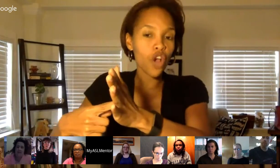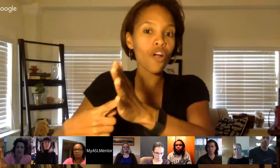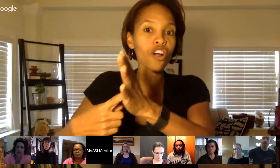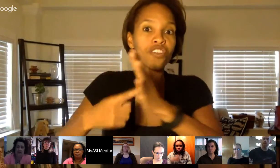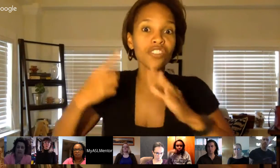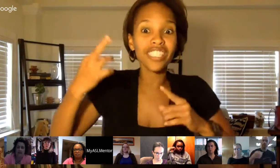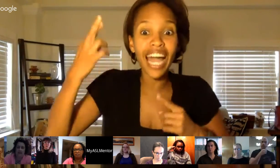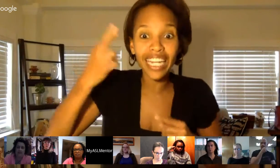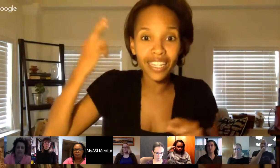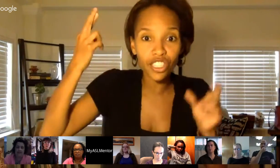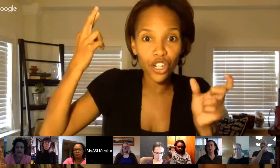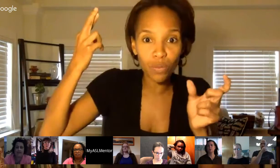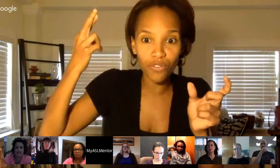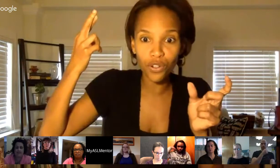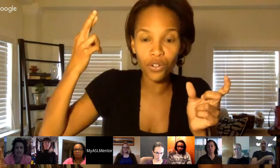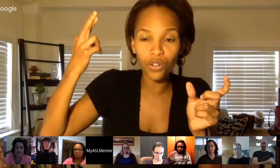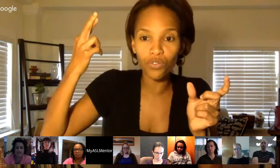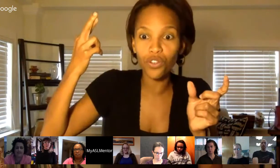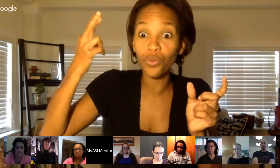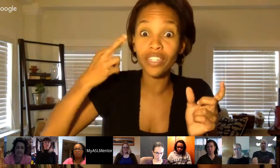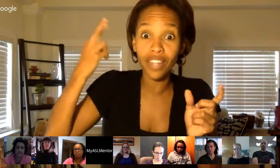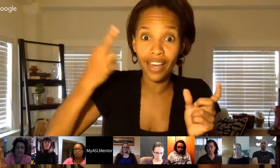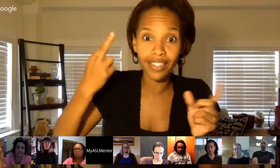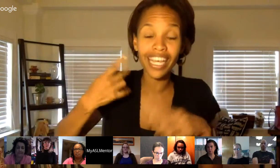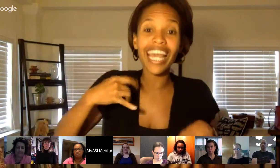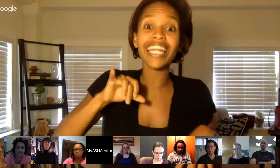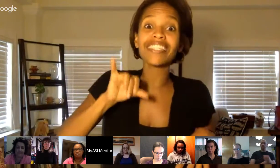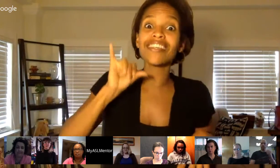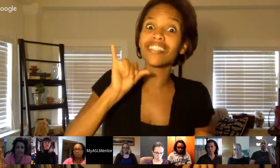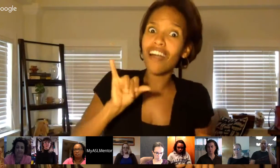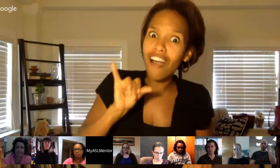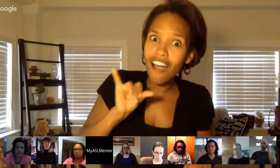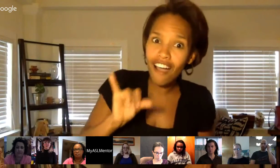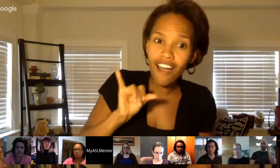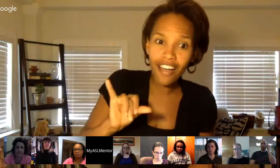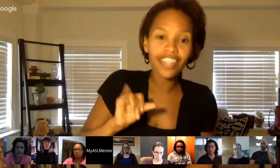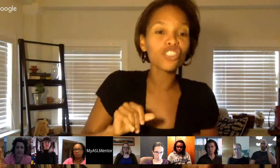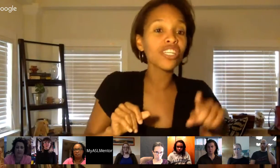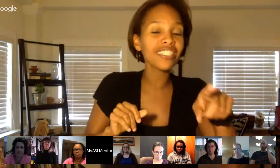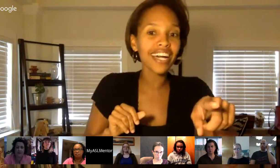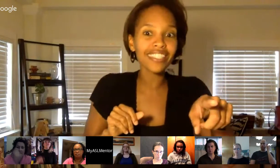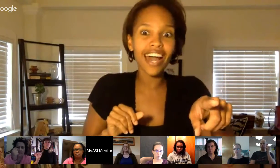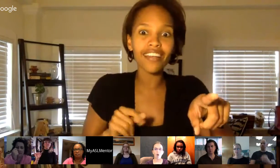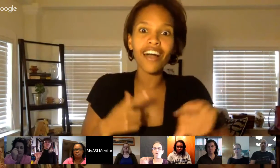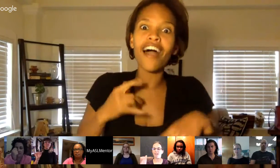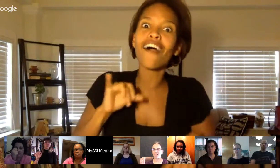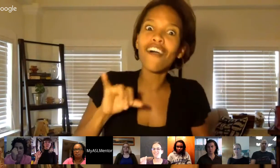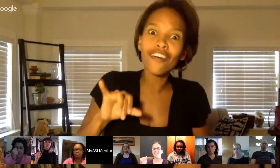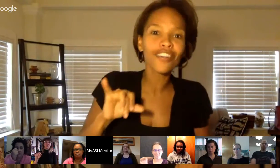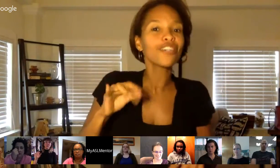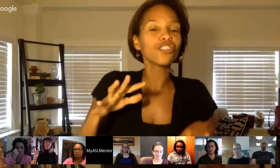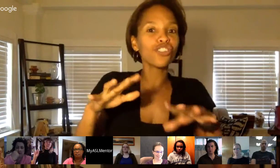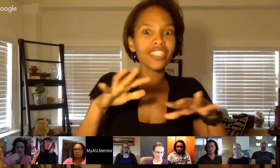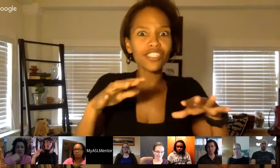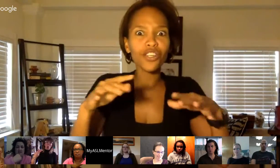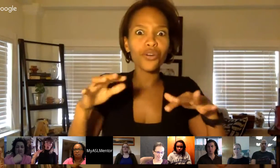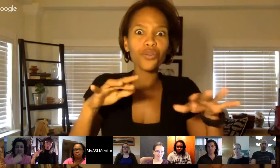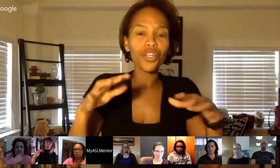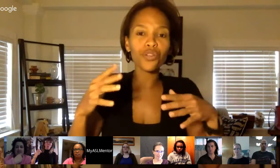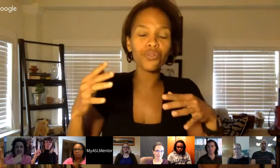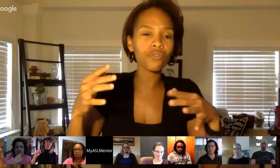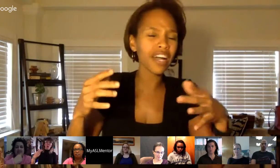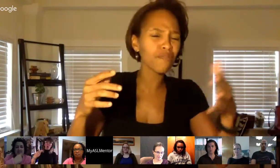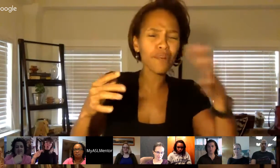realization rather than signing a term for realize. And it's this, and she signs that a lot. Oh, so she says, you know,